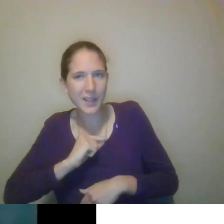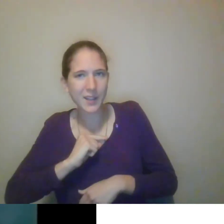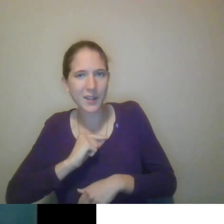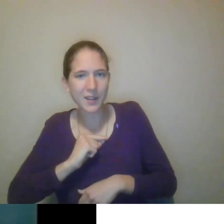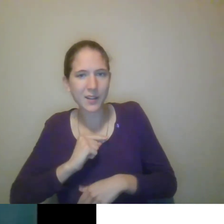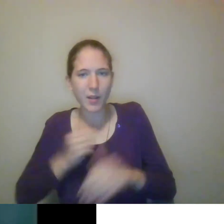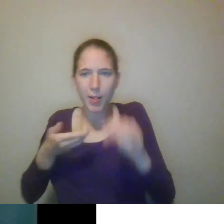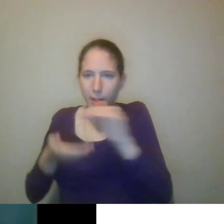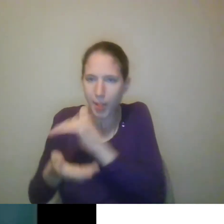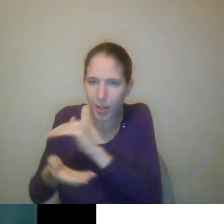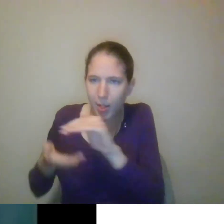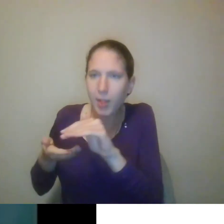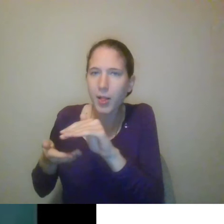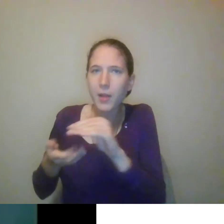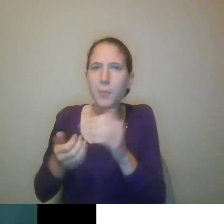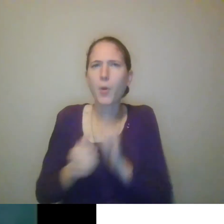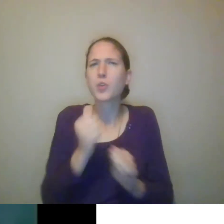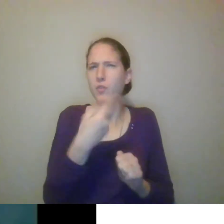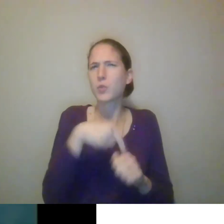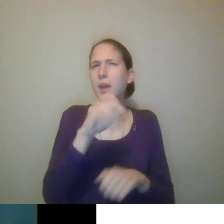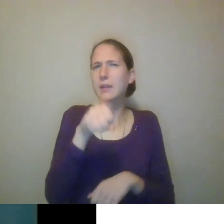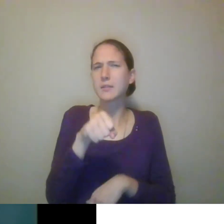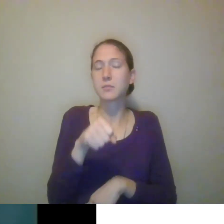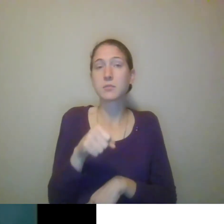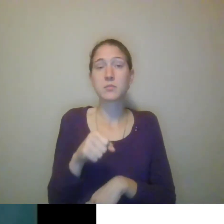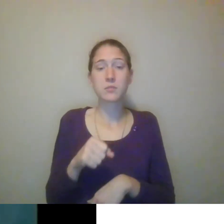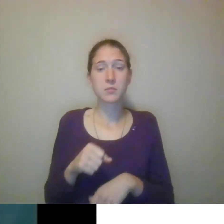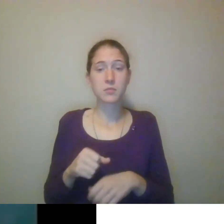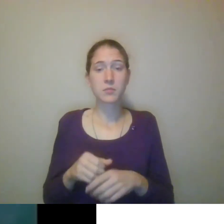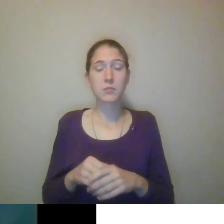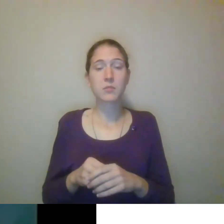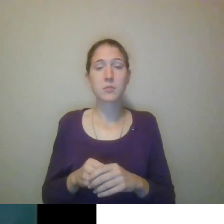All right. Most of you did. Those of you that did not,